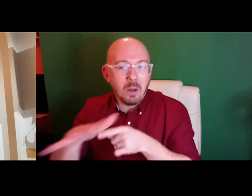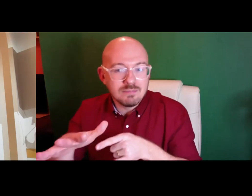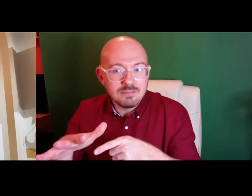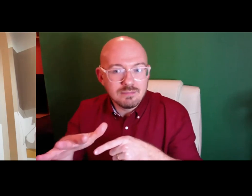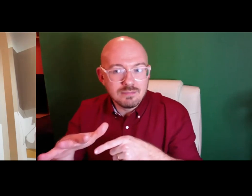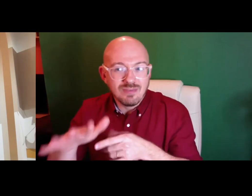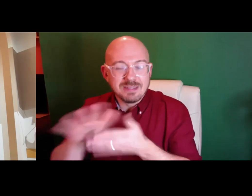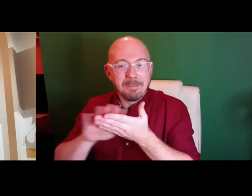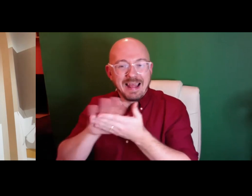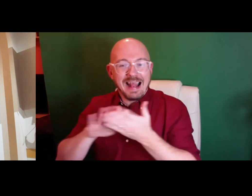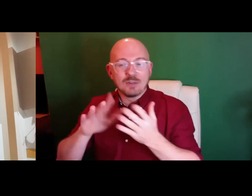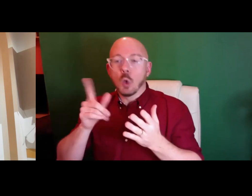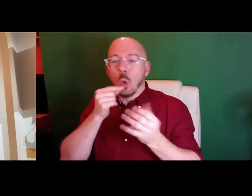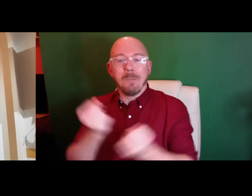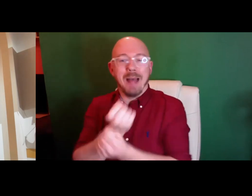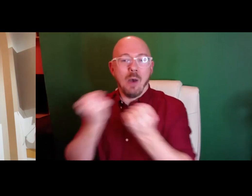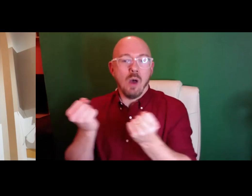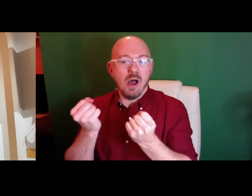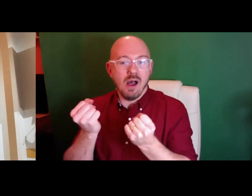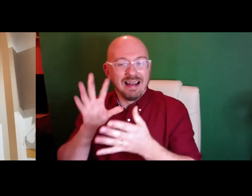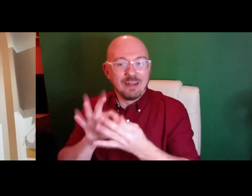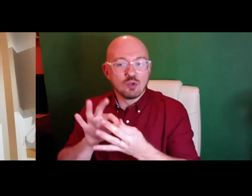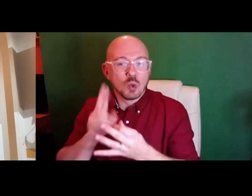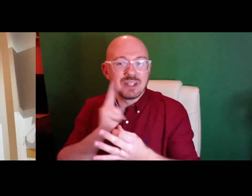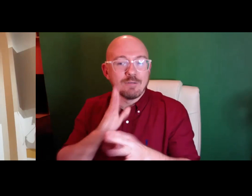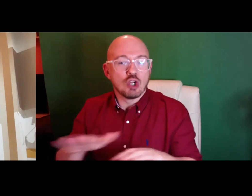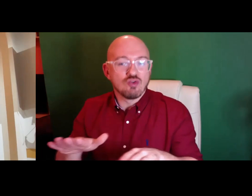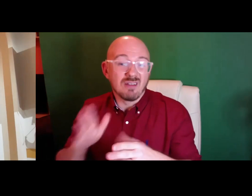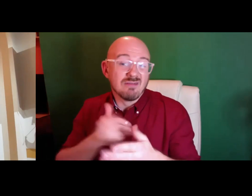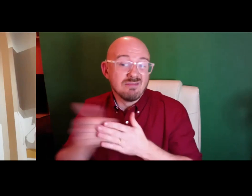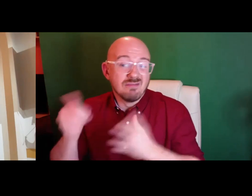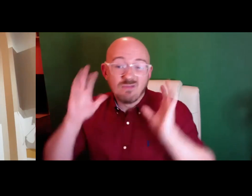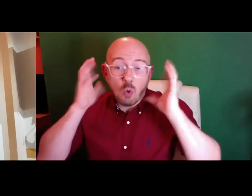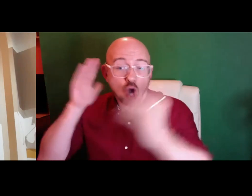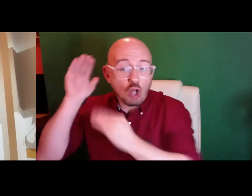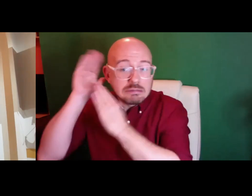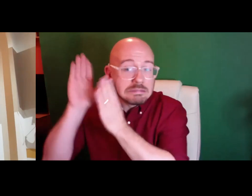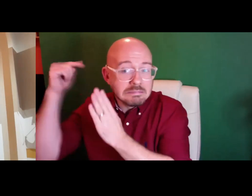deaf children acquiring BSL themselves. And so this